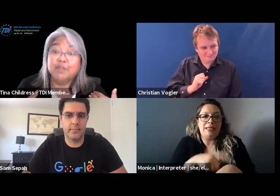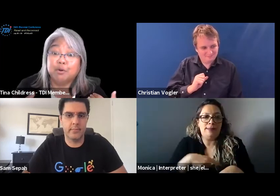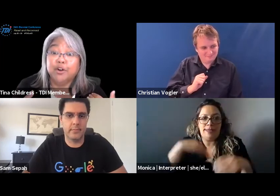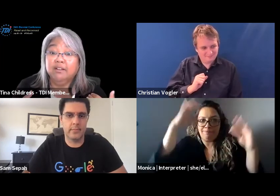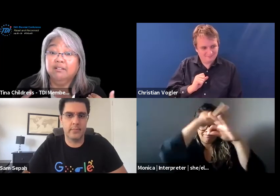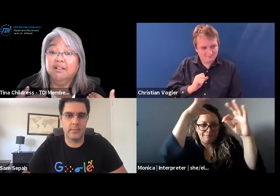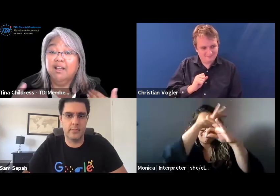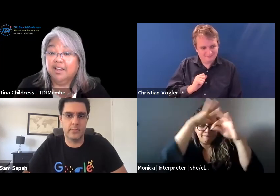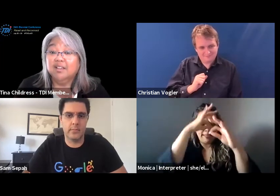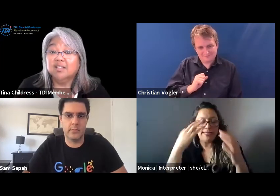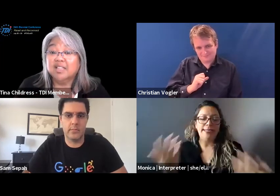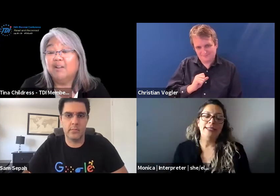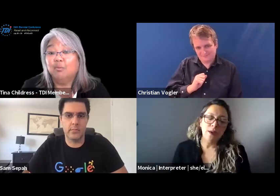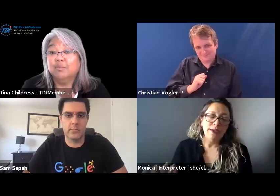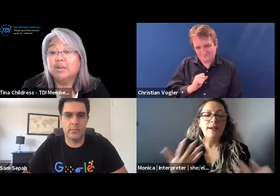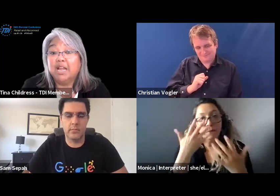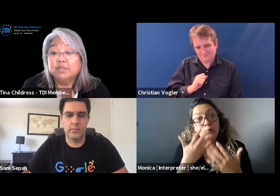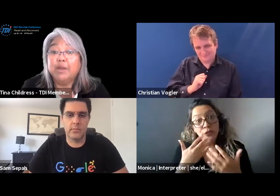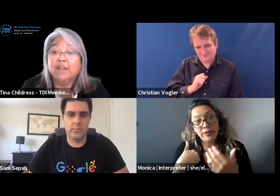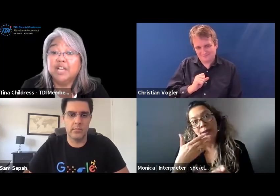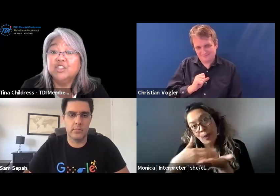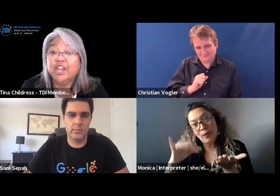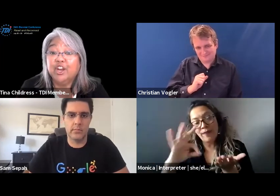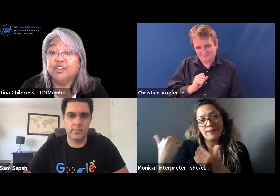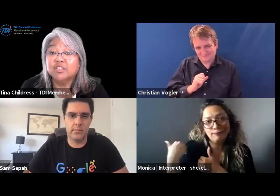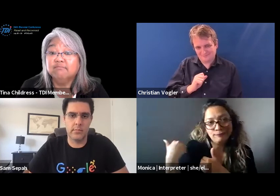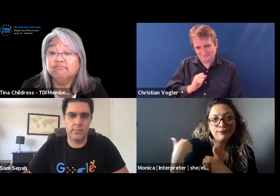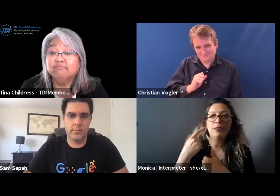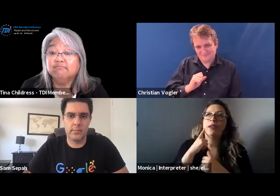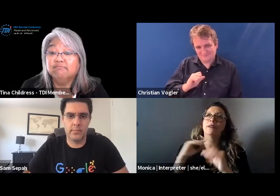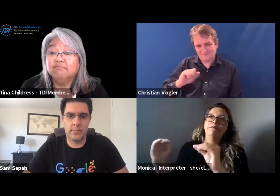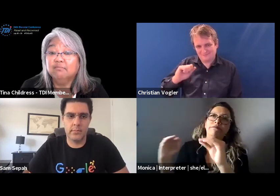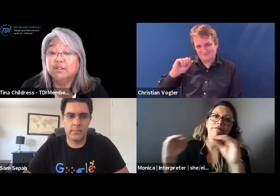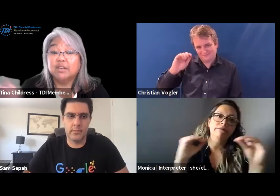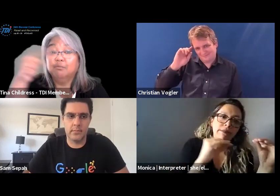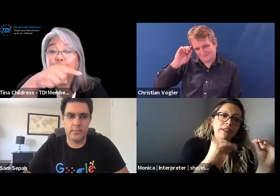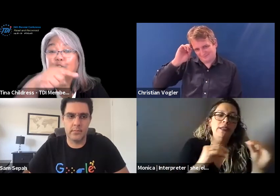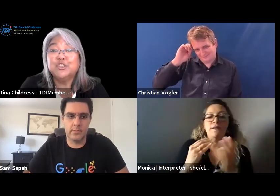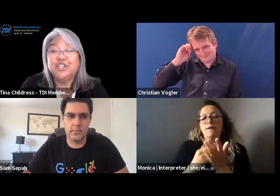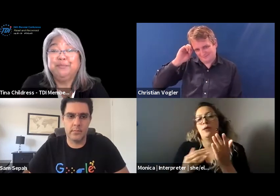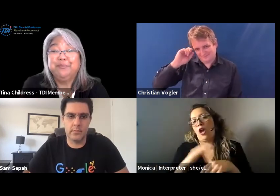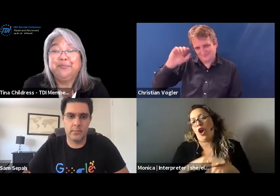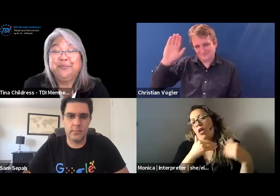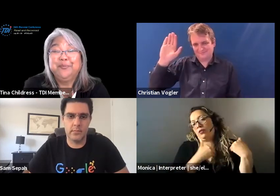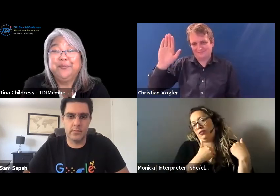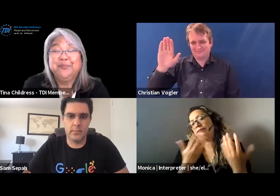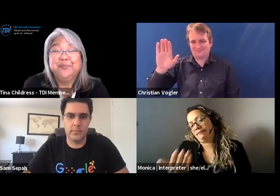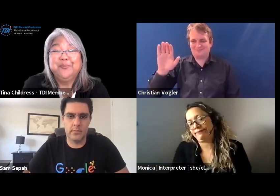of the burden is that sometimes we have to educate others. So, Christian.